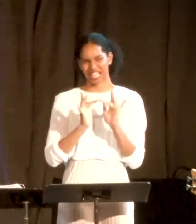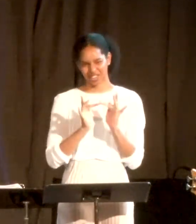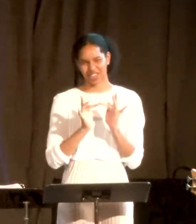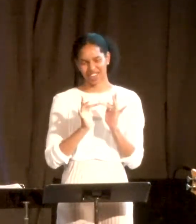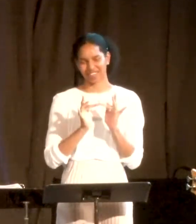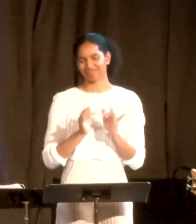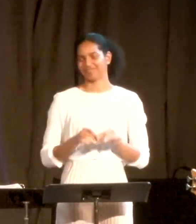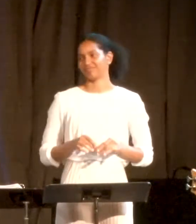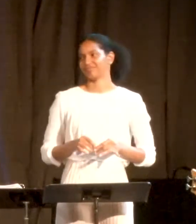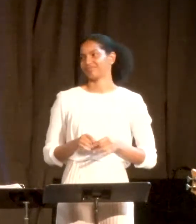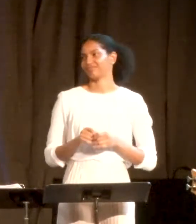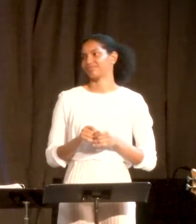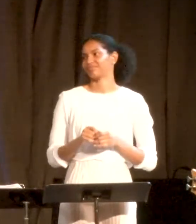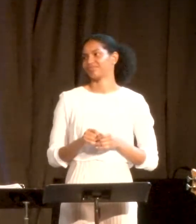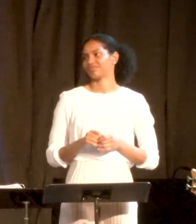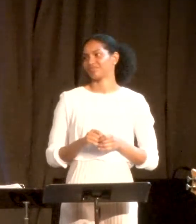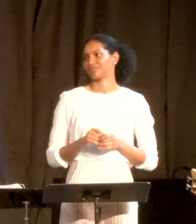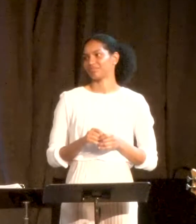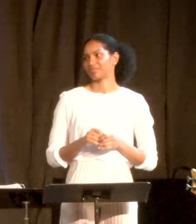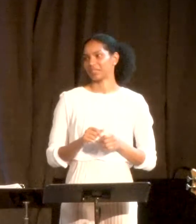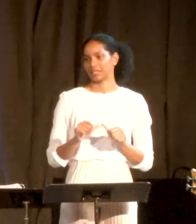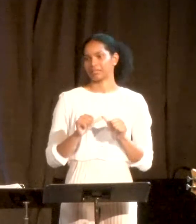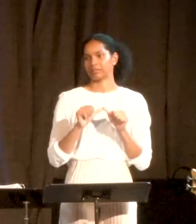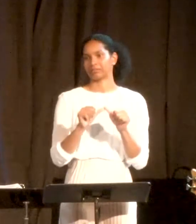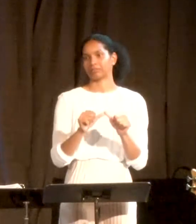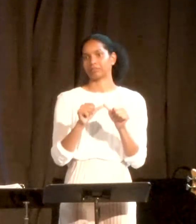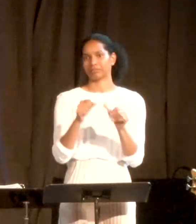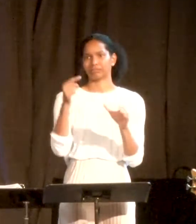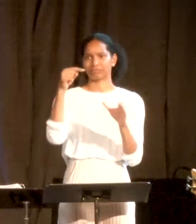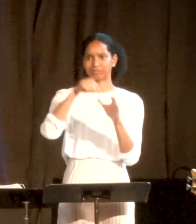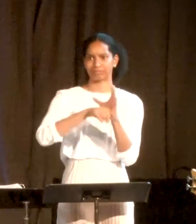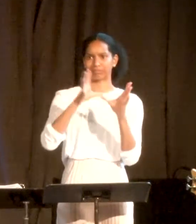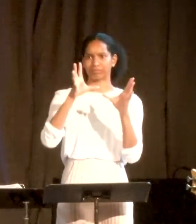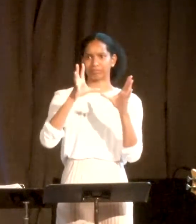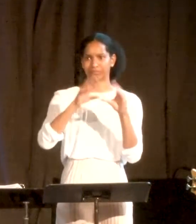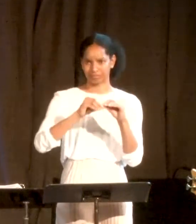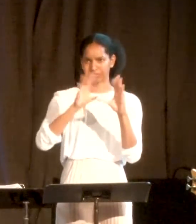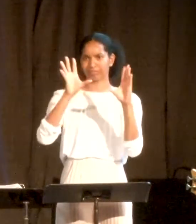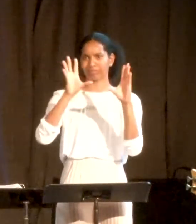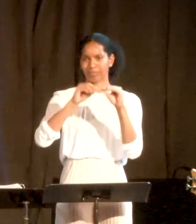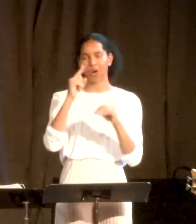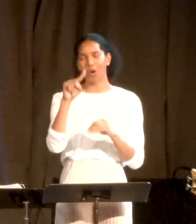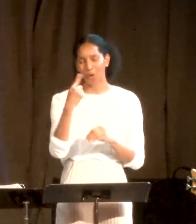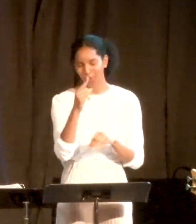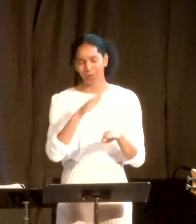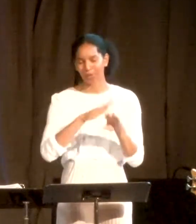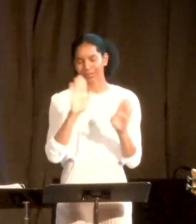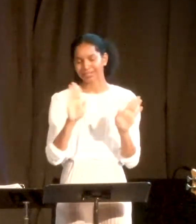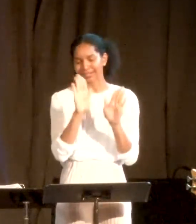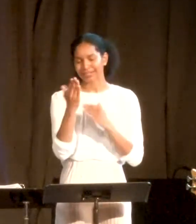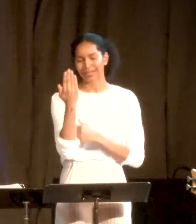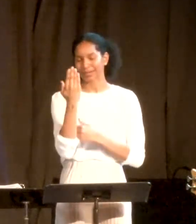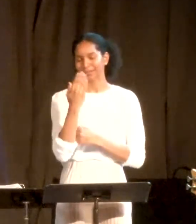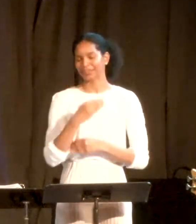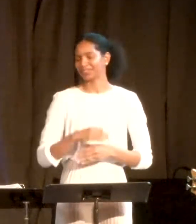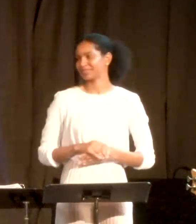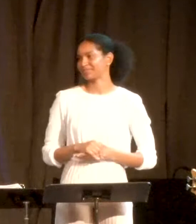provider. They keep going out on us on Sunday mornings.